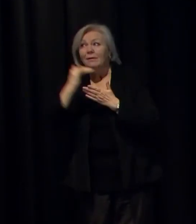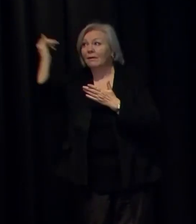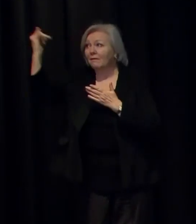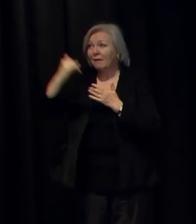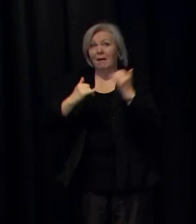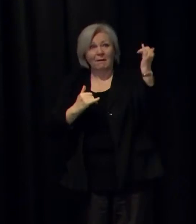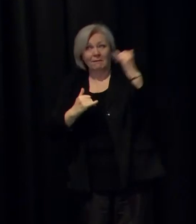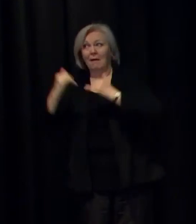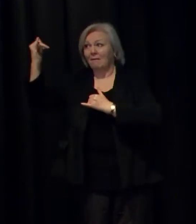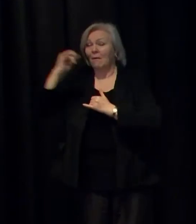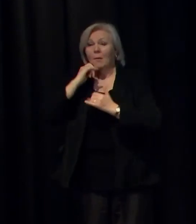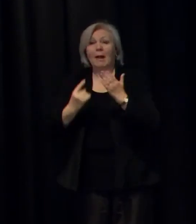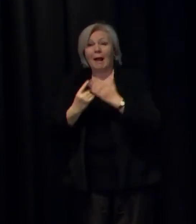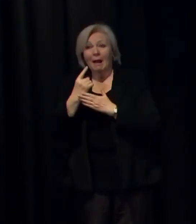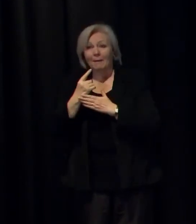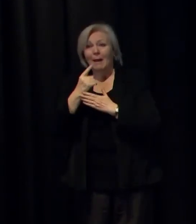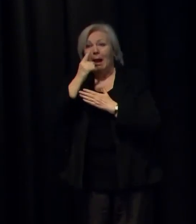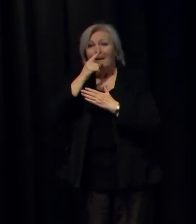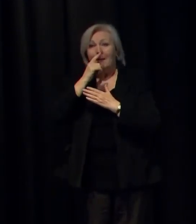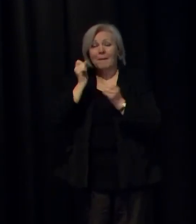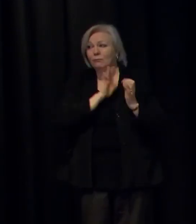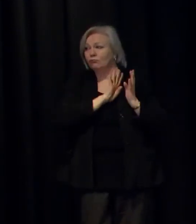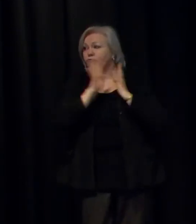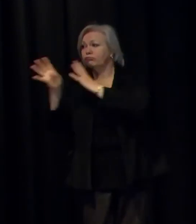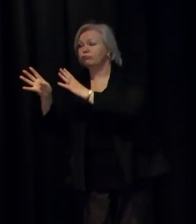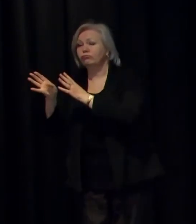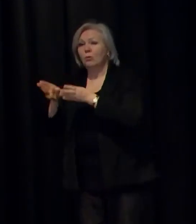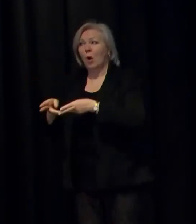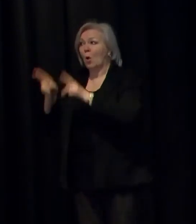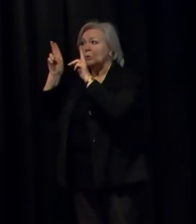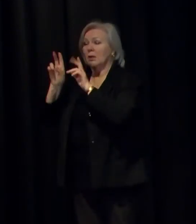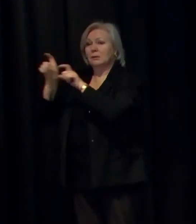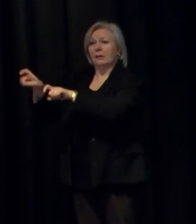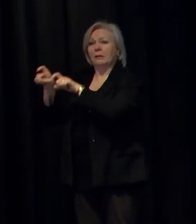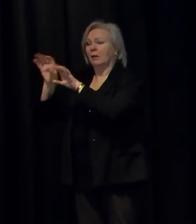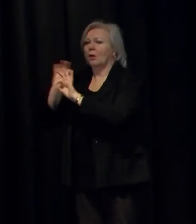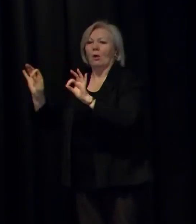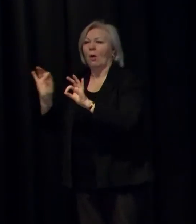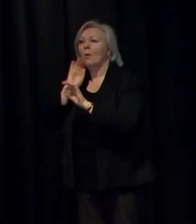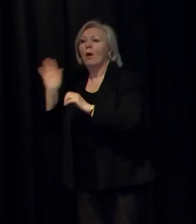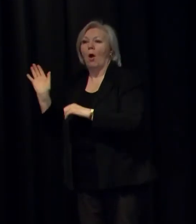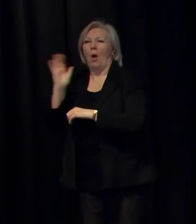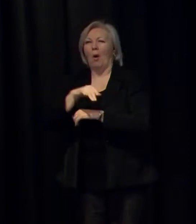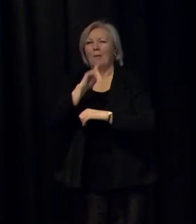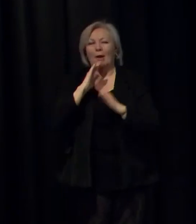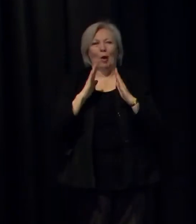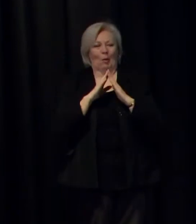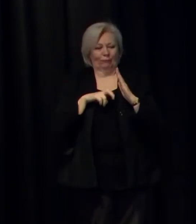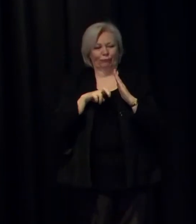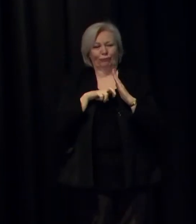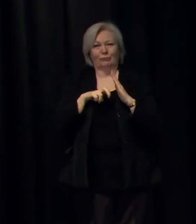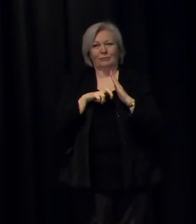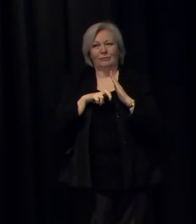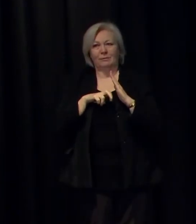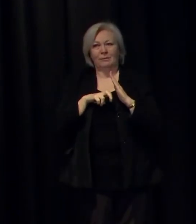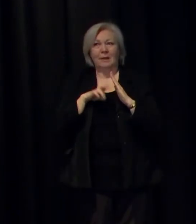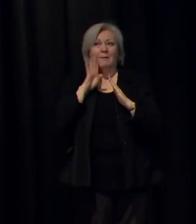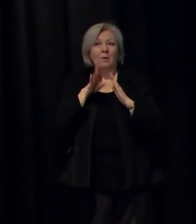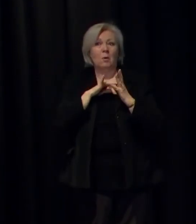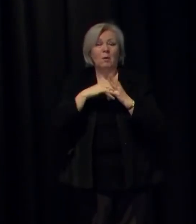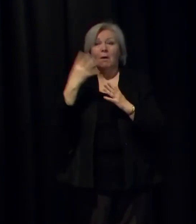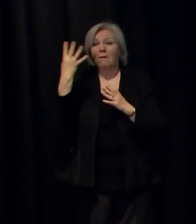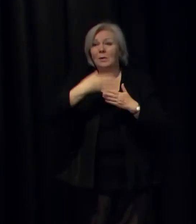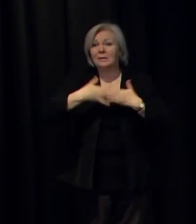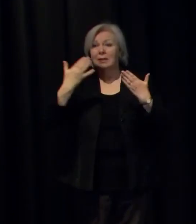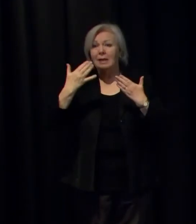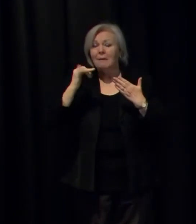go to a hotel quarantine. They will instead go home for a period of time, and it won't be 14 days. I think it'll be less than that. They might have to get some